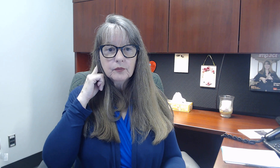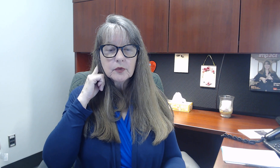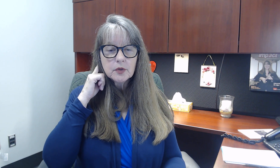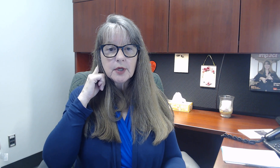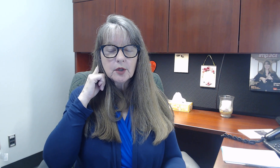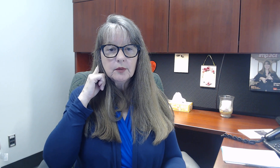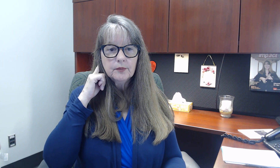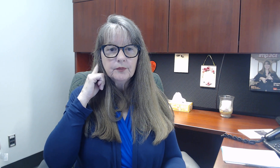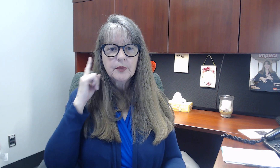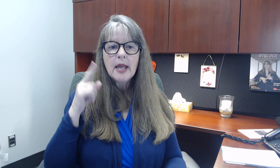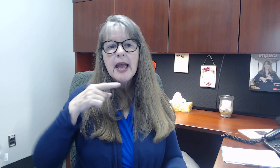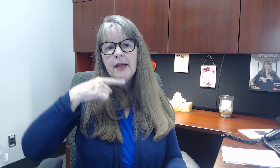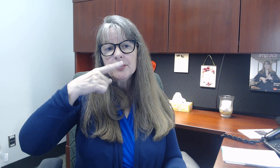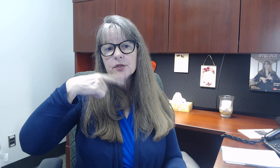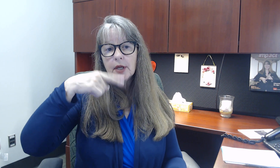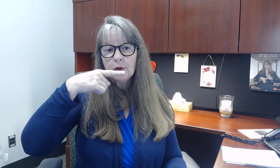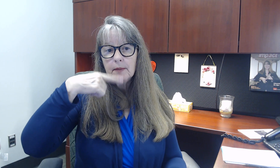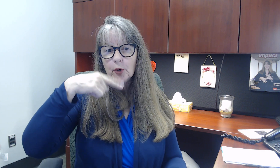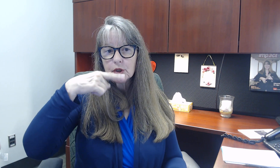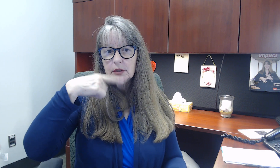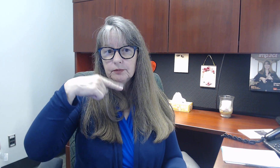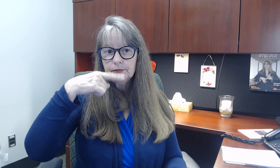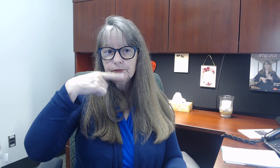To hear. And this is a hearing person.